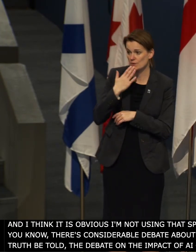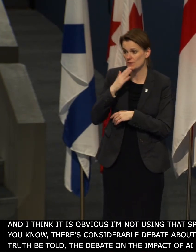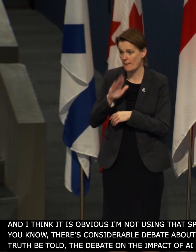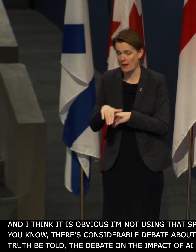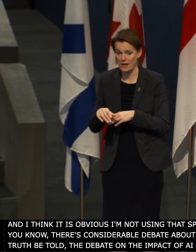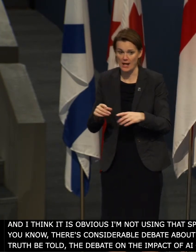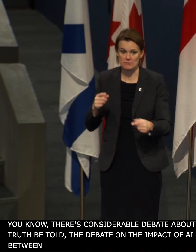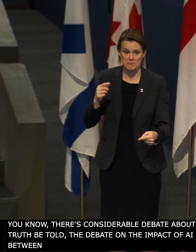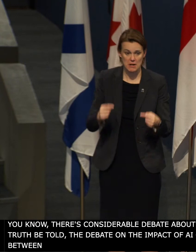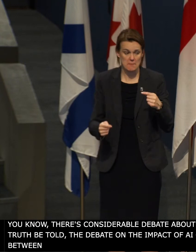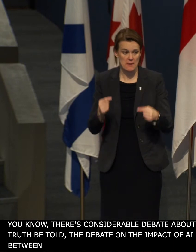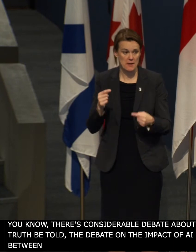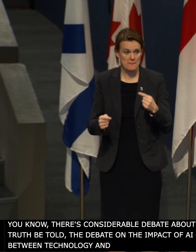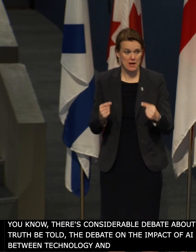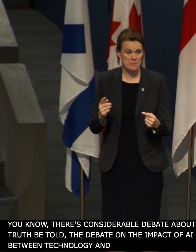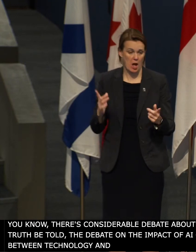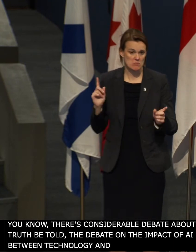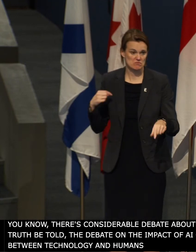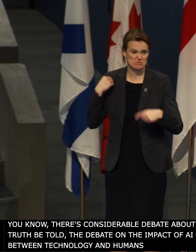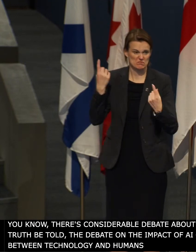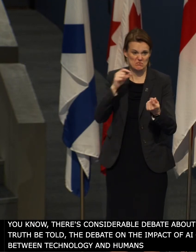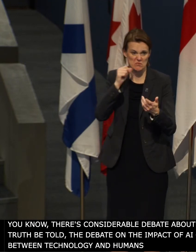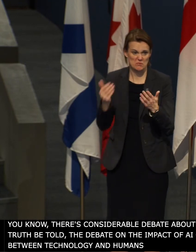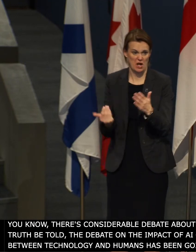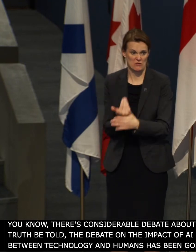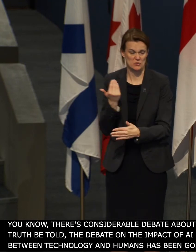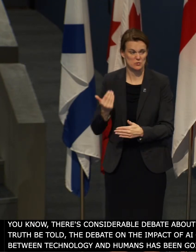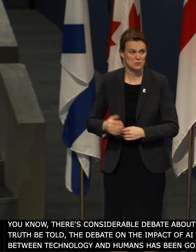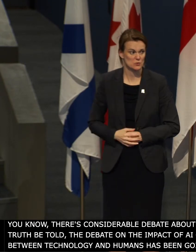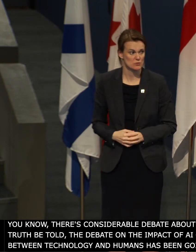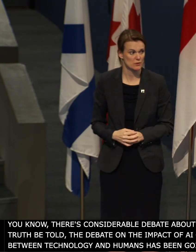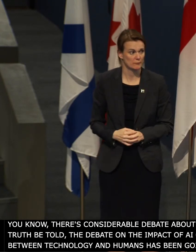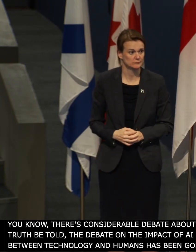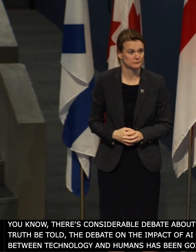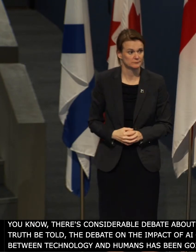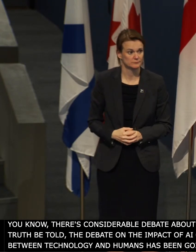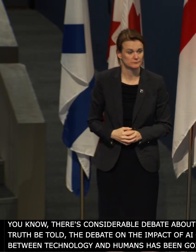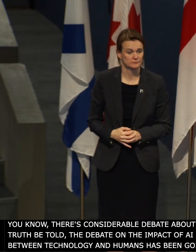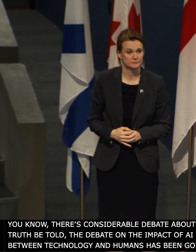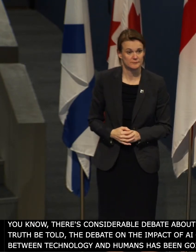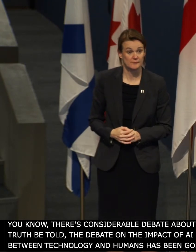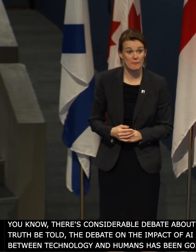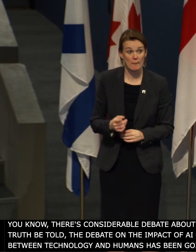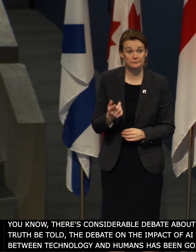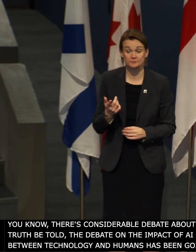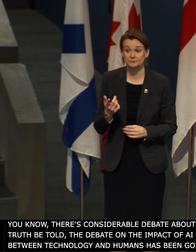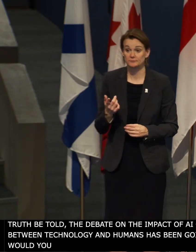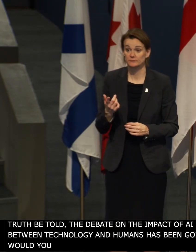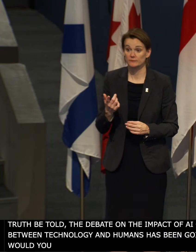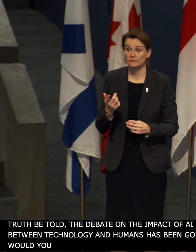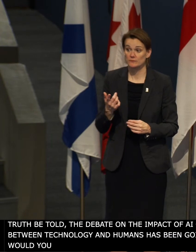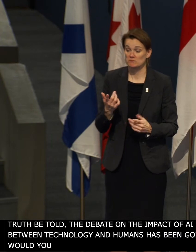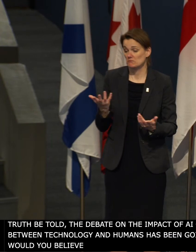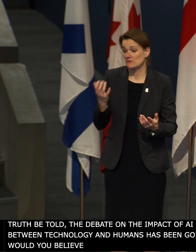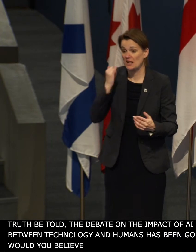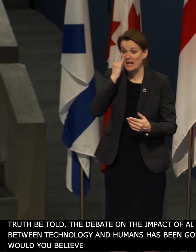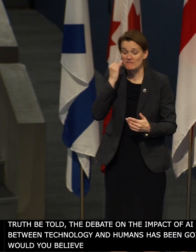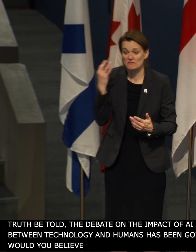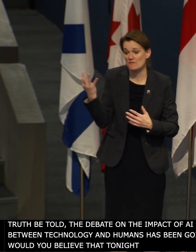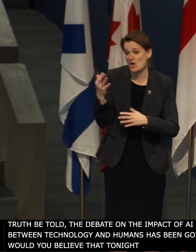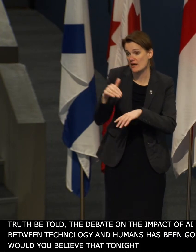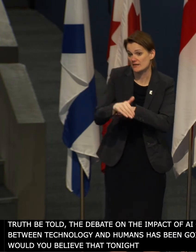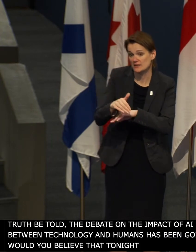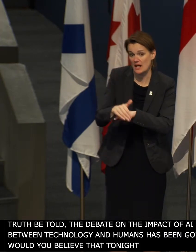technology and humans, has been going on for decades. Would you believe that if tonight, on a Friday